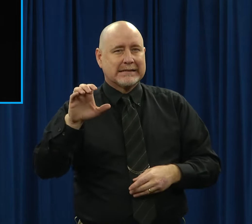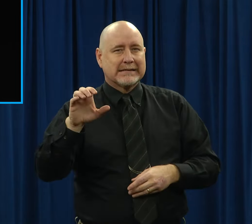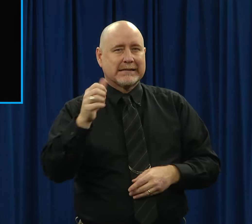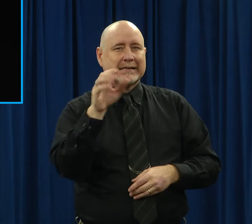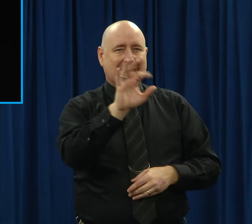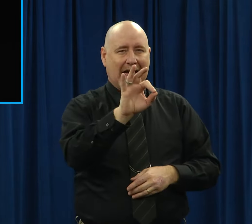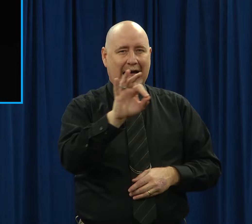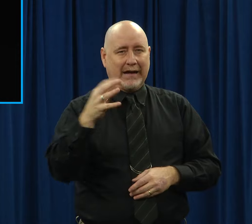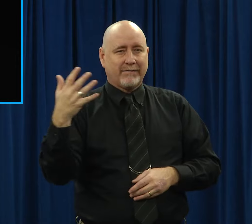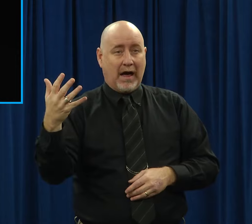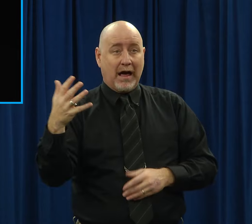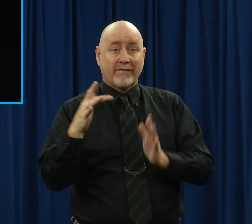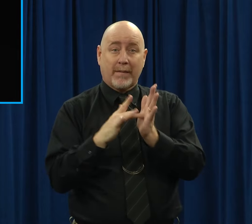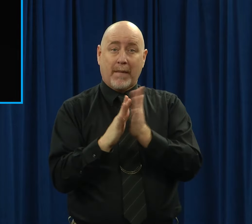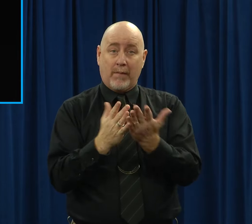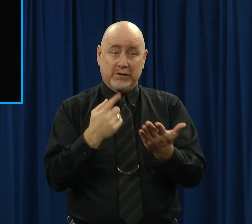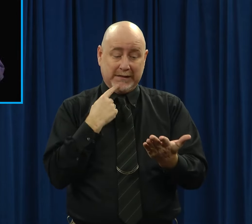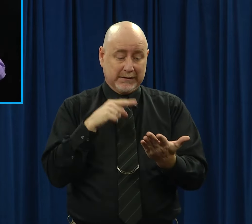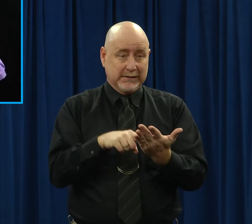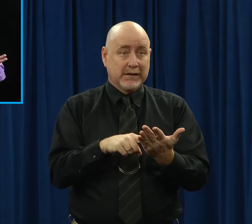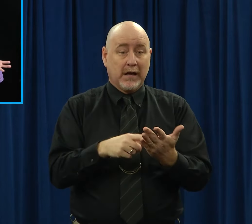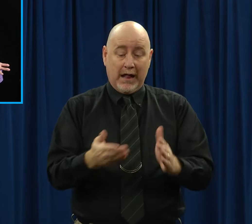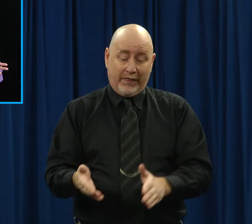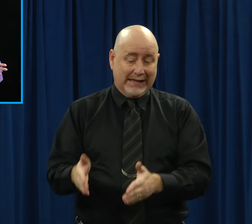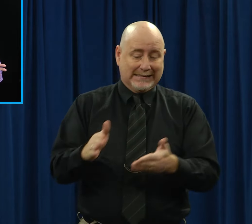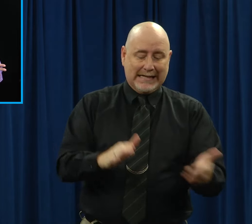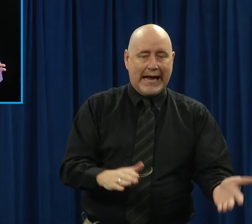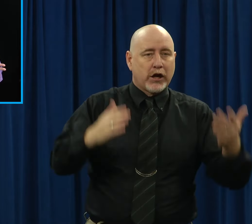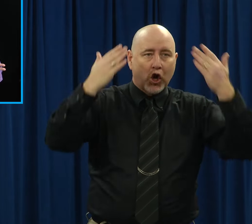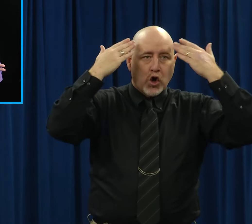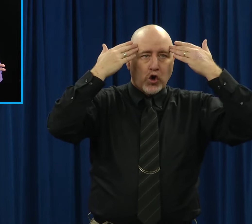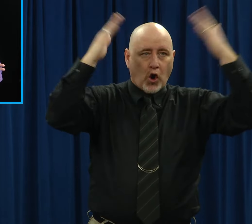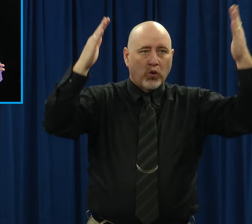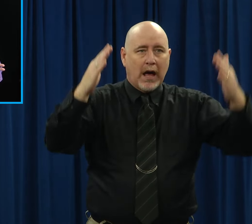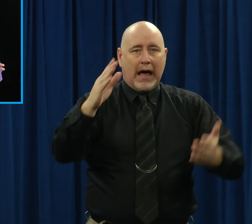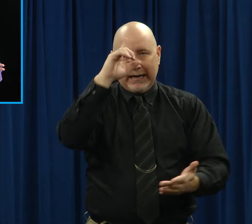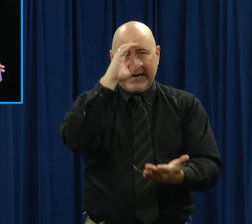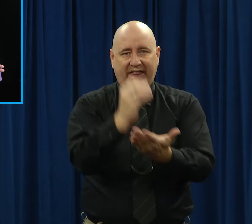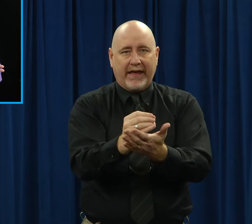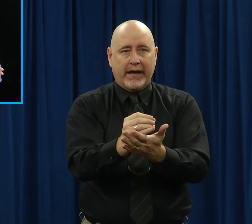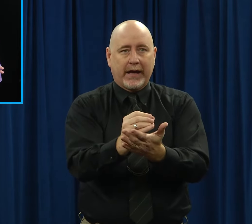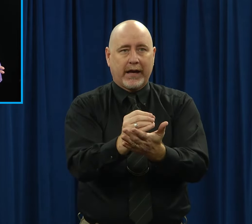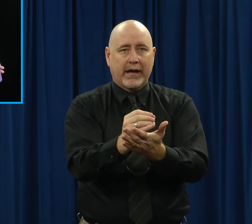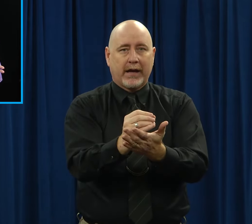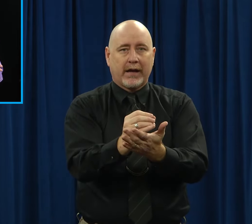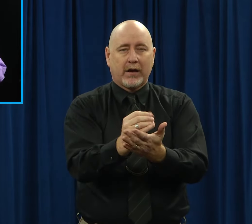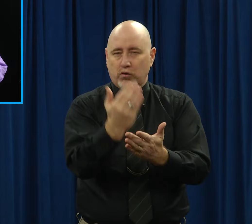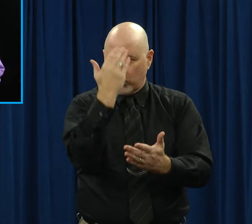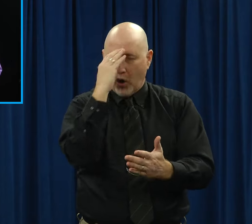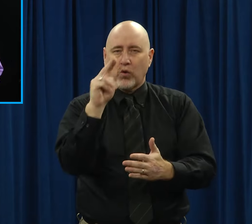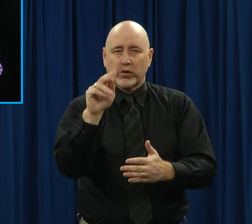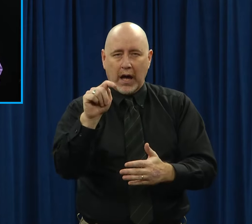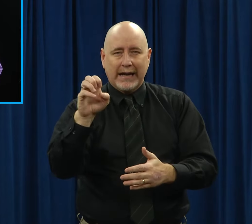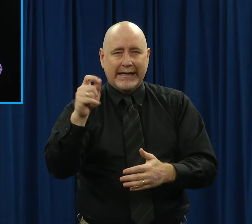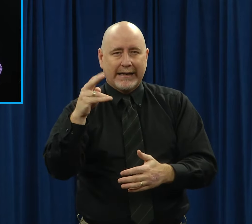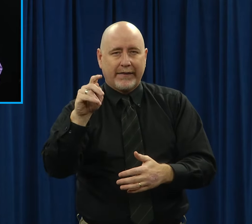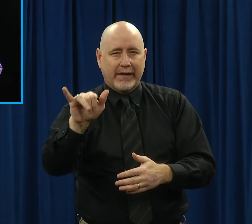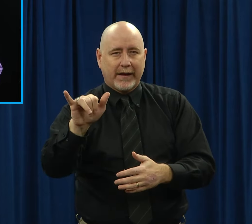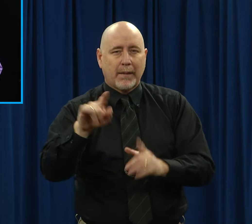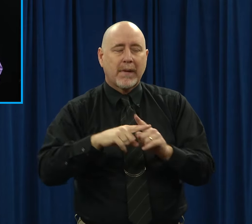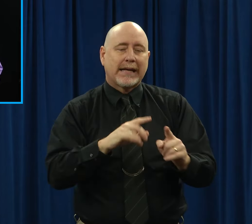It was Ecclesiastes chapter 9 and verse 5, where the Bible says, "The dead know not anything." The dead know not